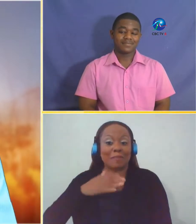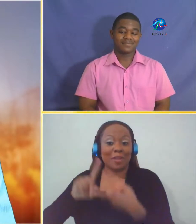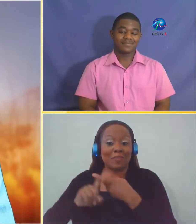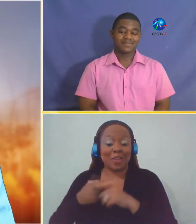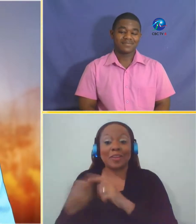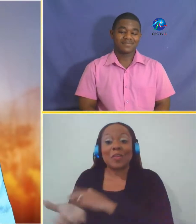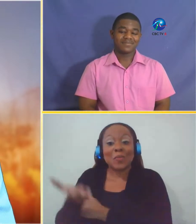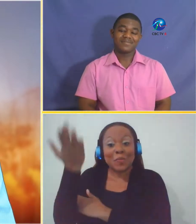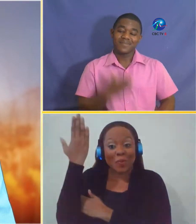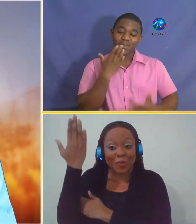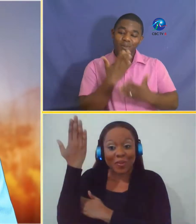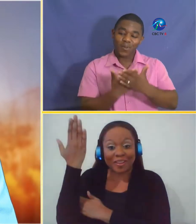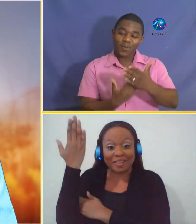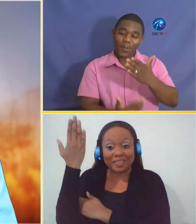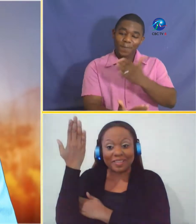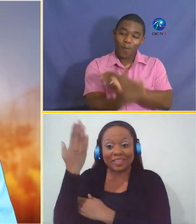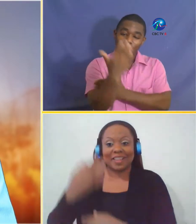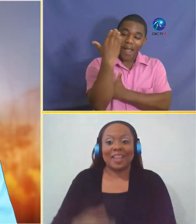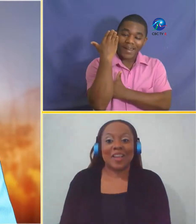both of you.